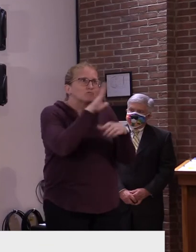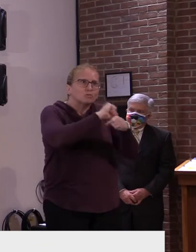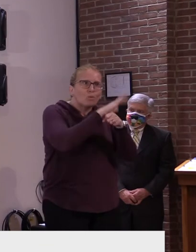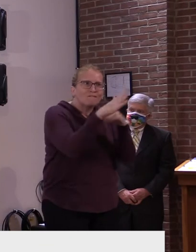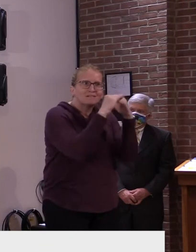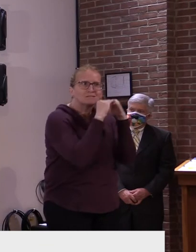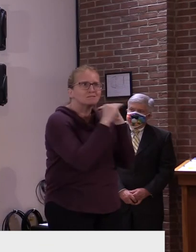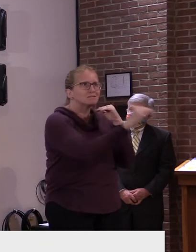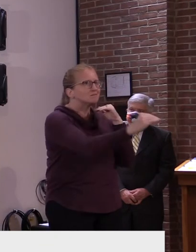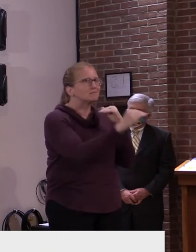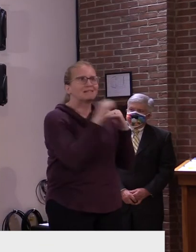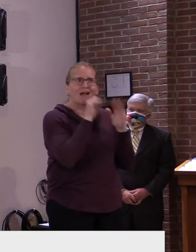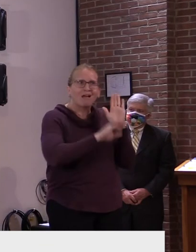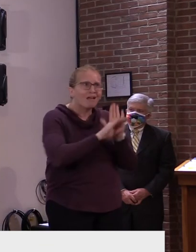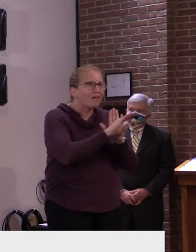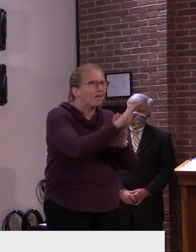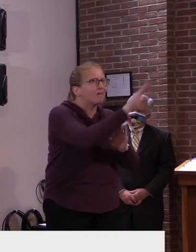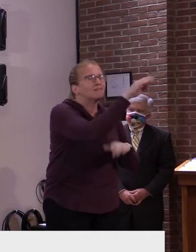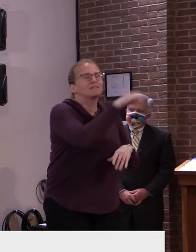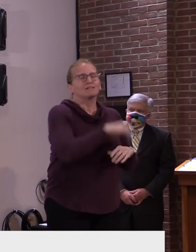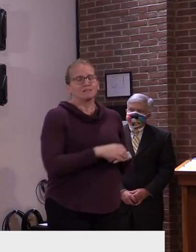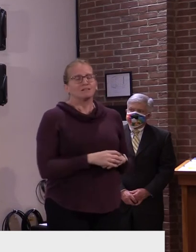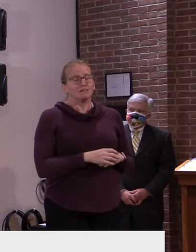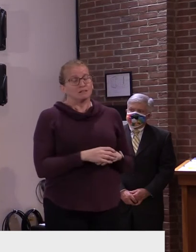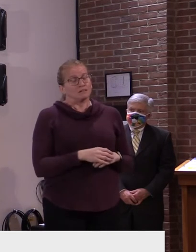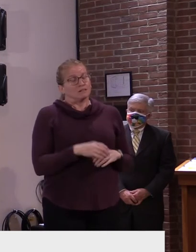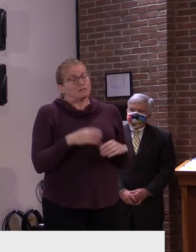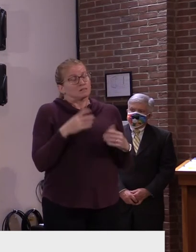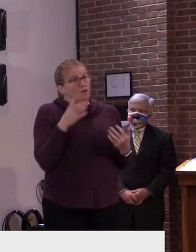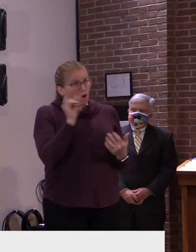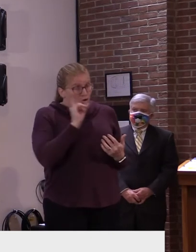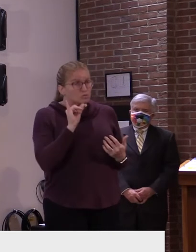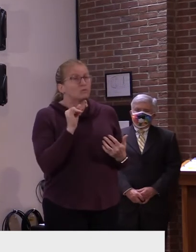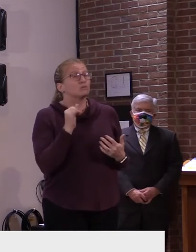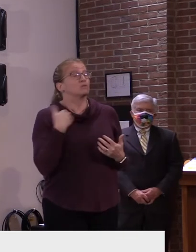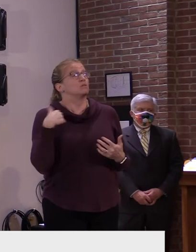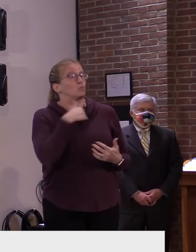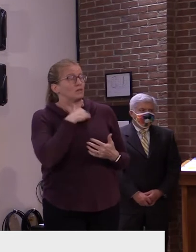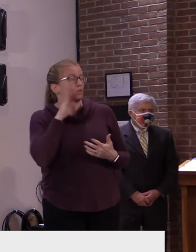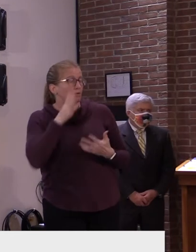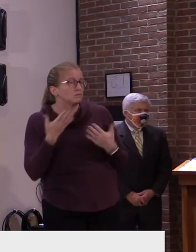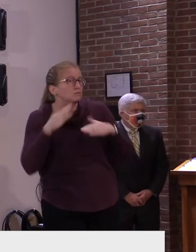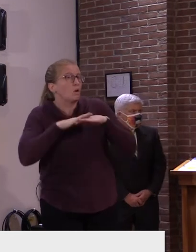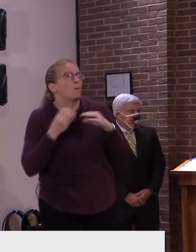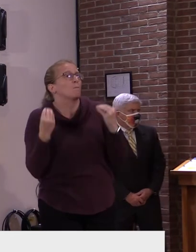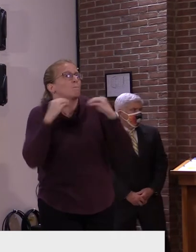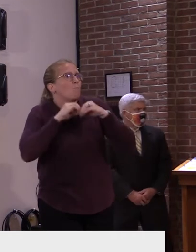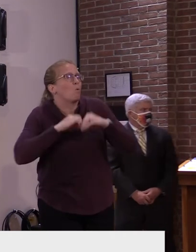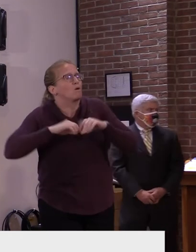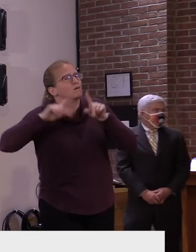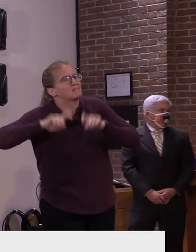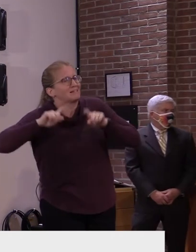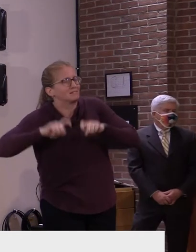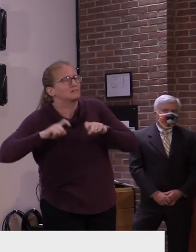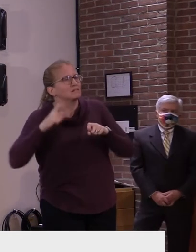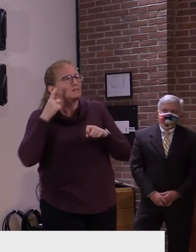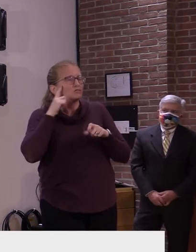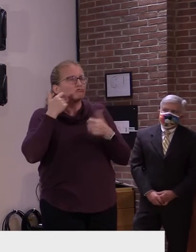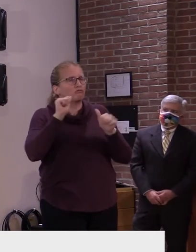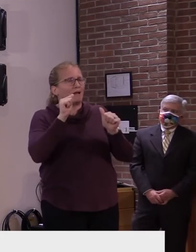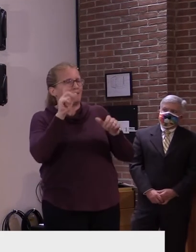additionally we are markedly increasing surveillance testing to better understand the level of